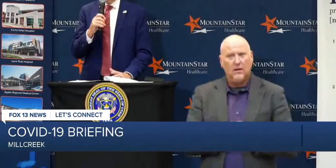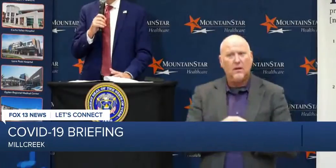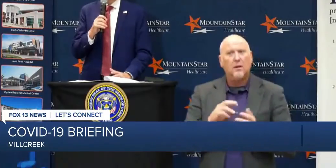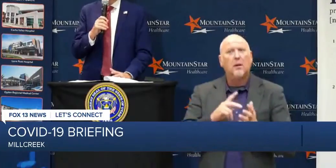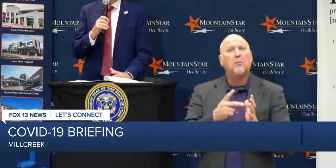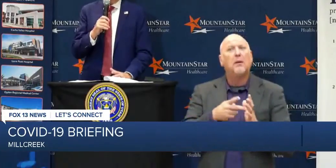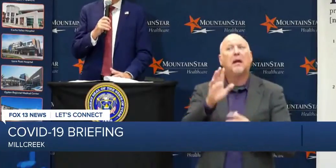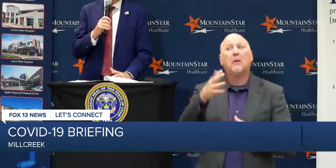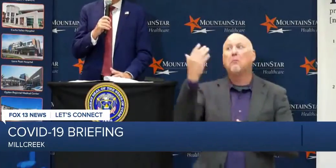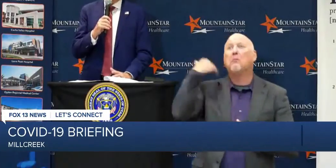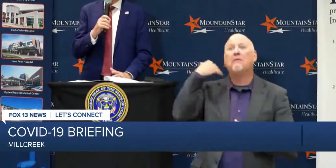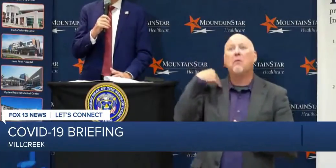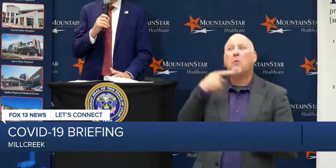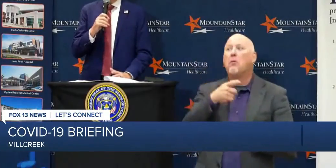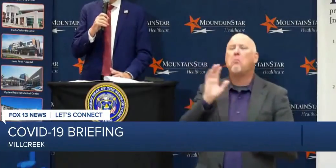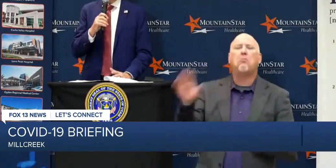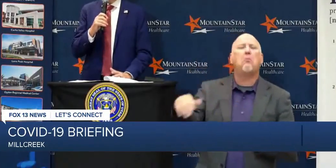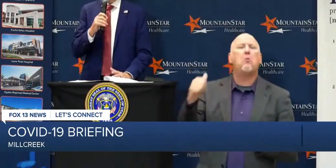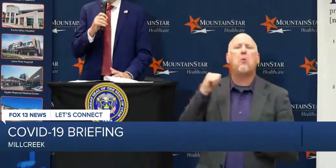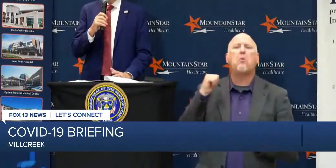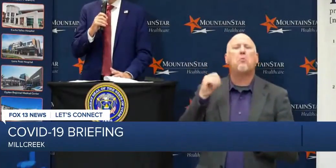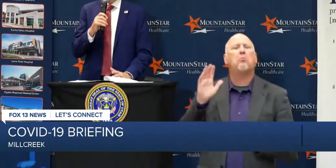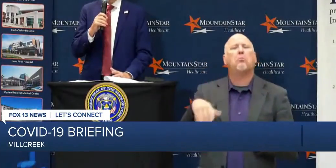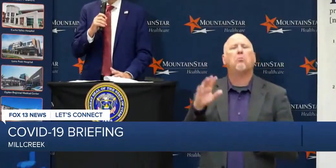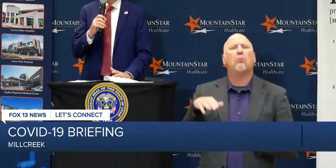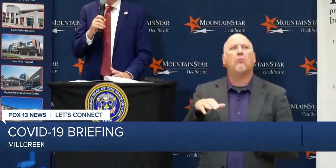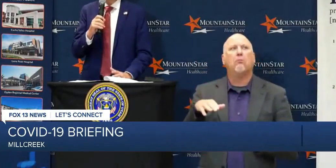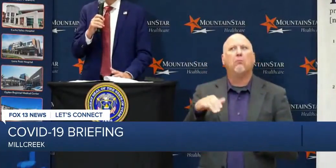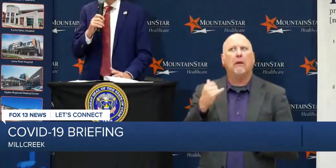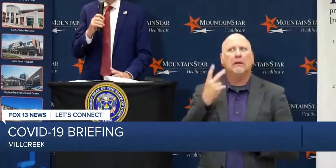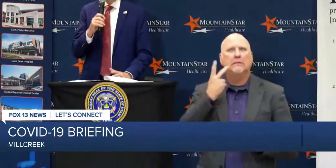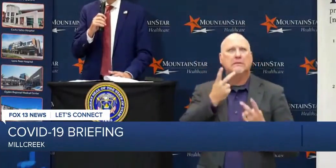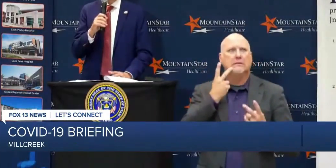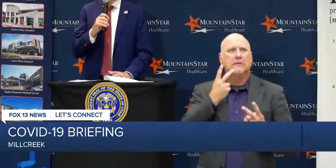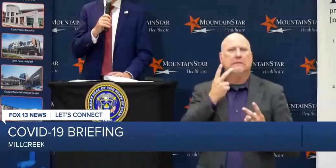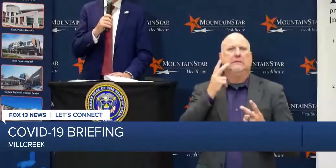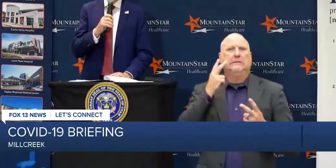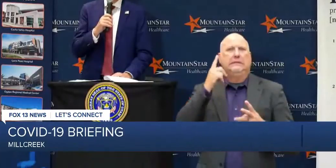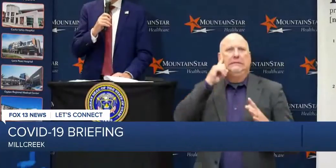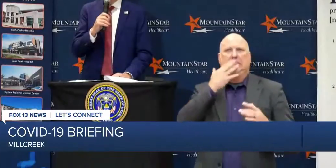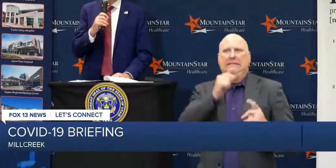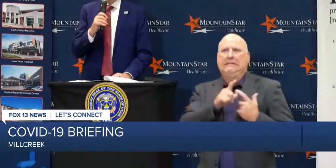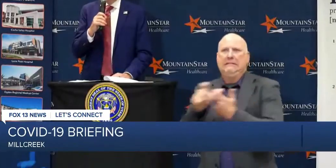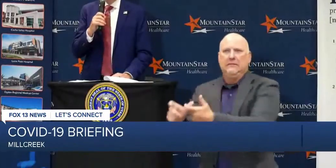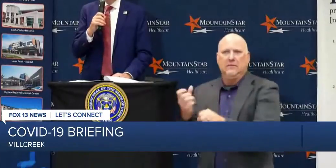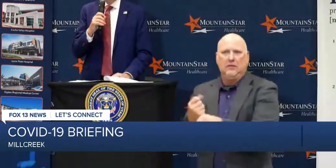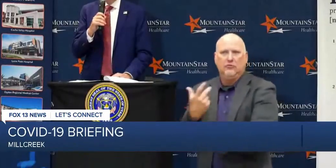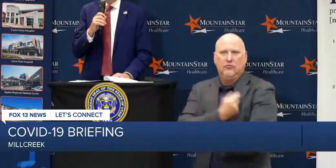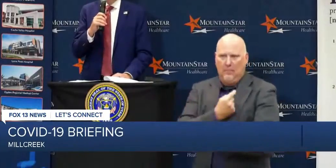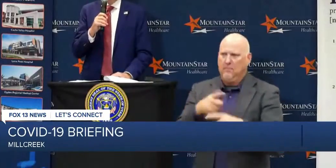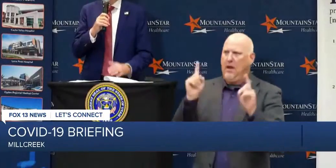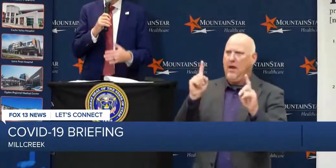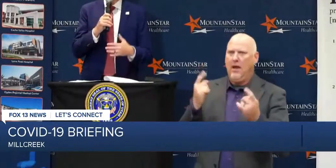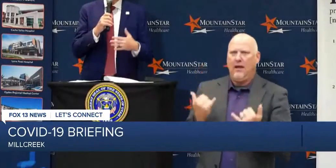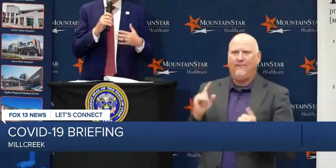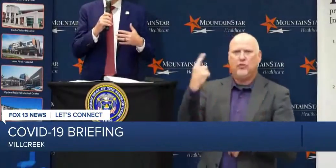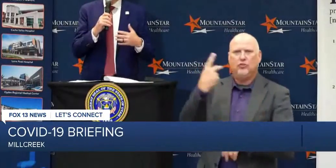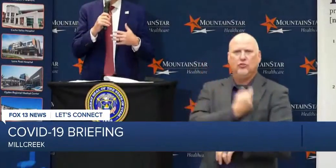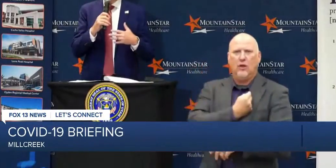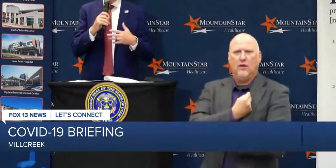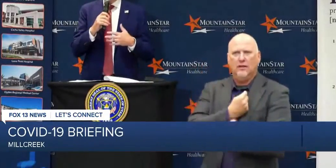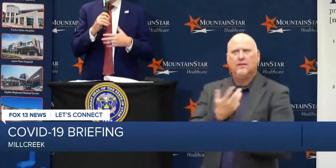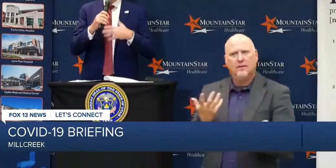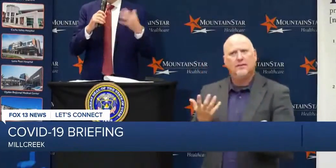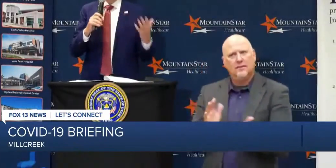them to get vaccinated. It's hard. Someone wiser than me said that one of the problems